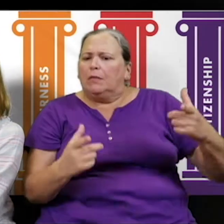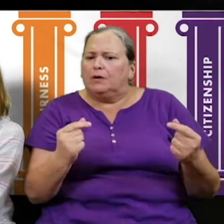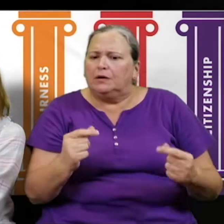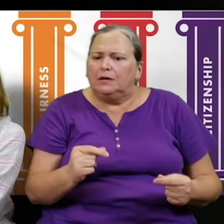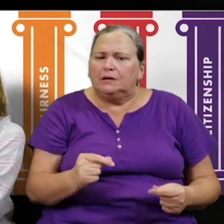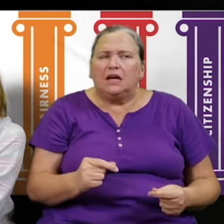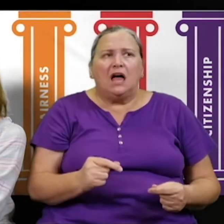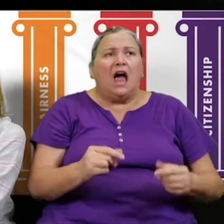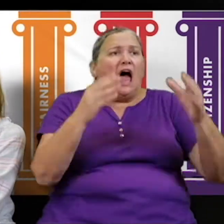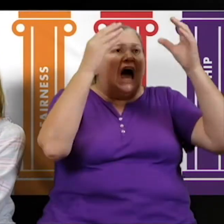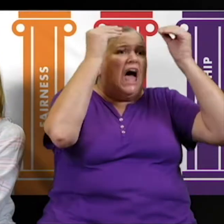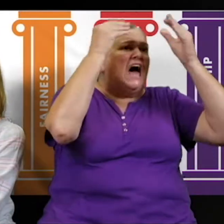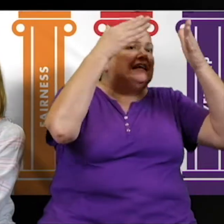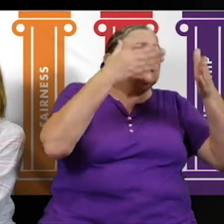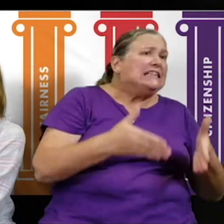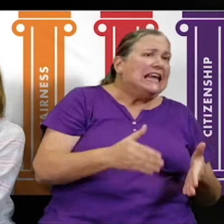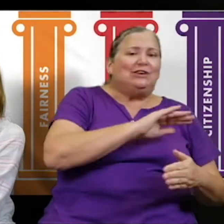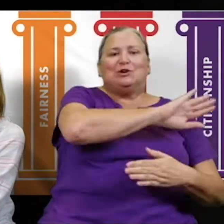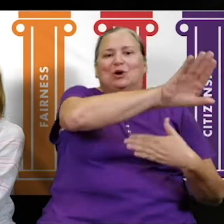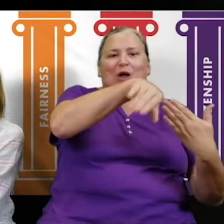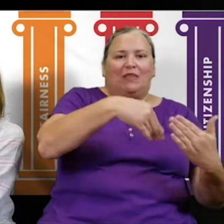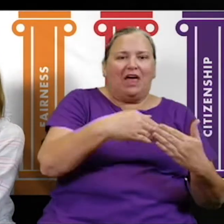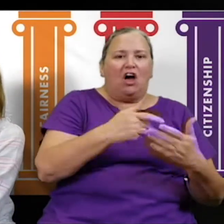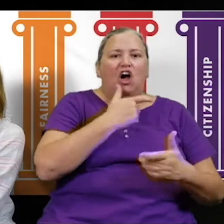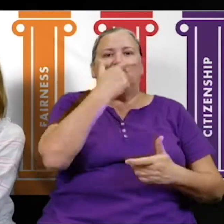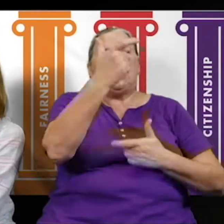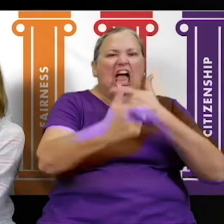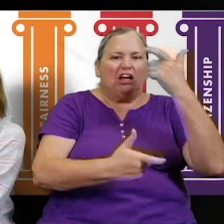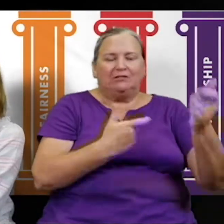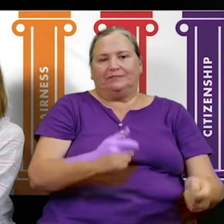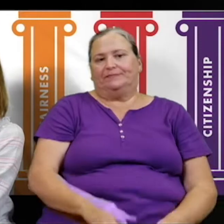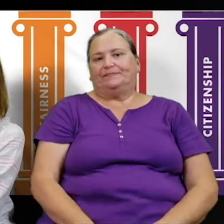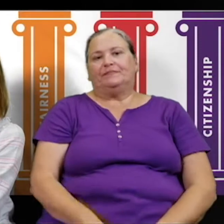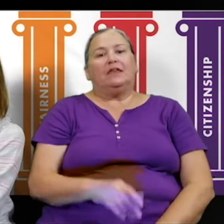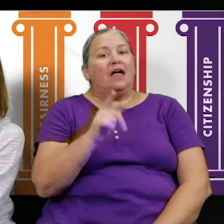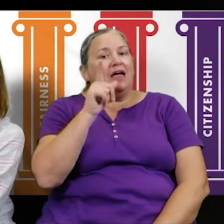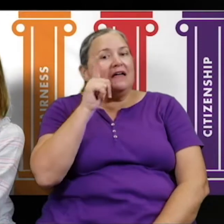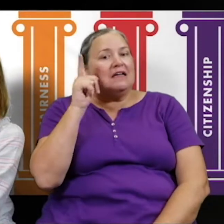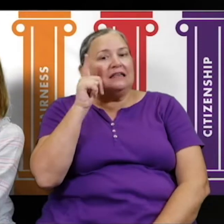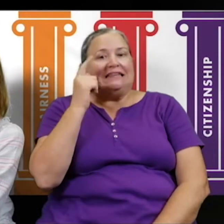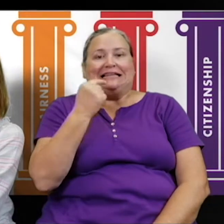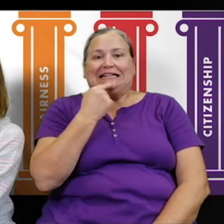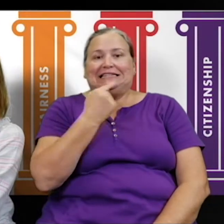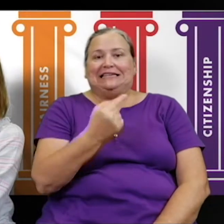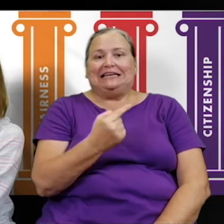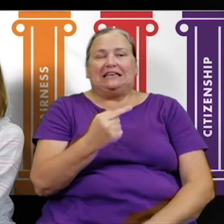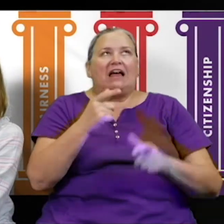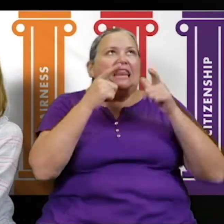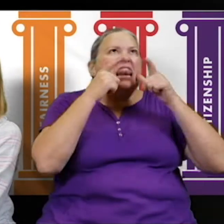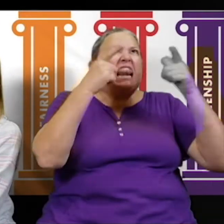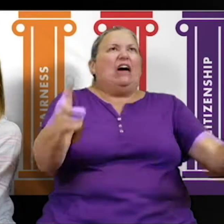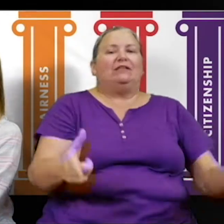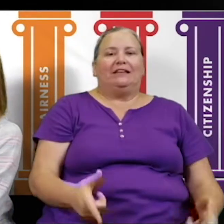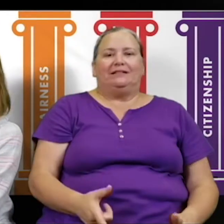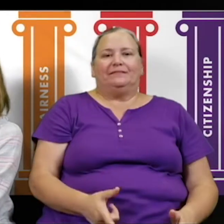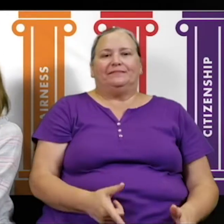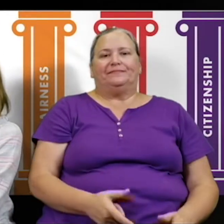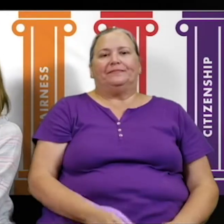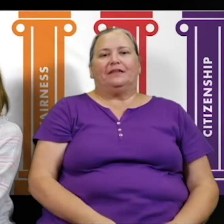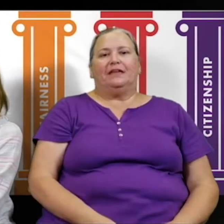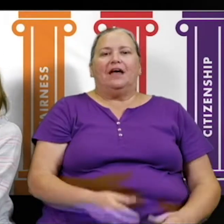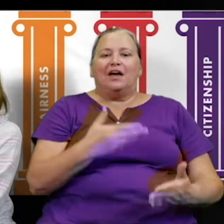"A teacher," everyone responded. Lily's response was the loudest.